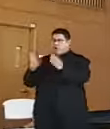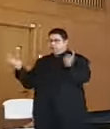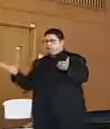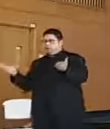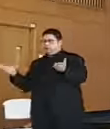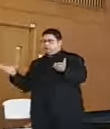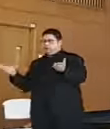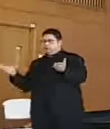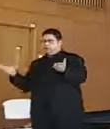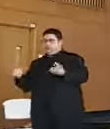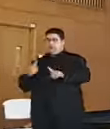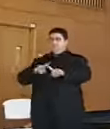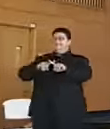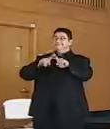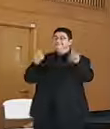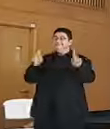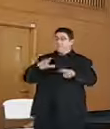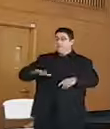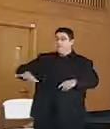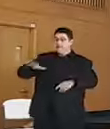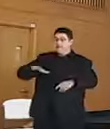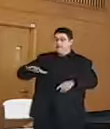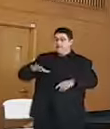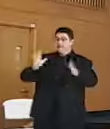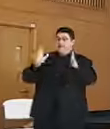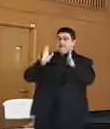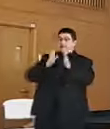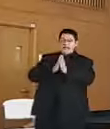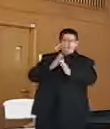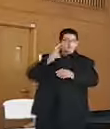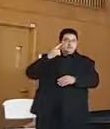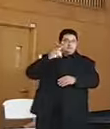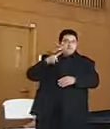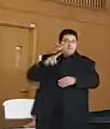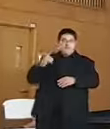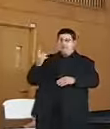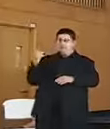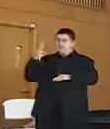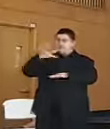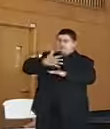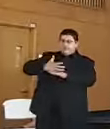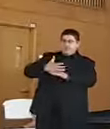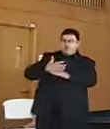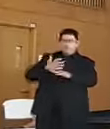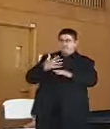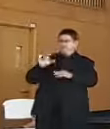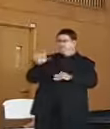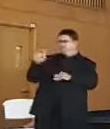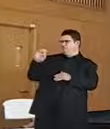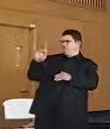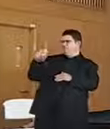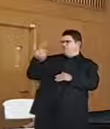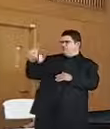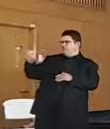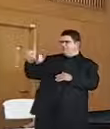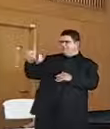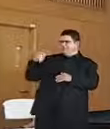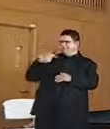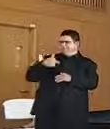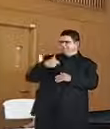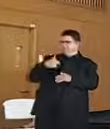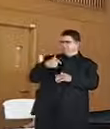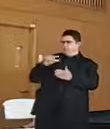there are different places that are asking for 5-day a week schooling, such as Rockwood, which I'm an alumni Lafayette